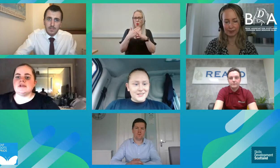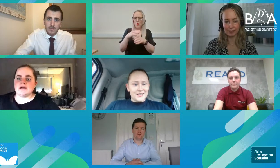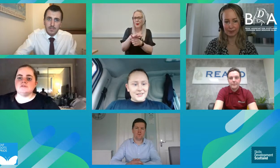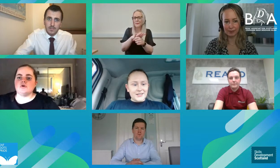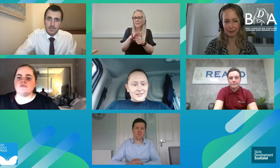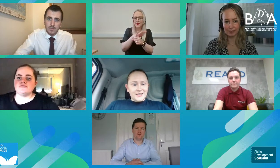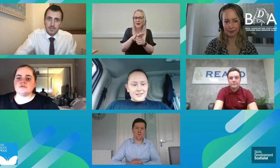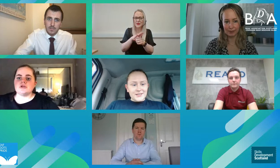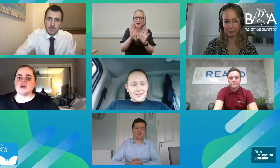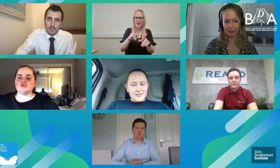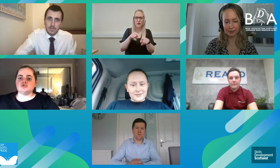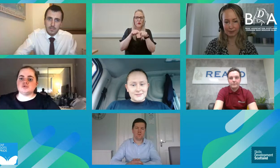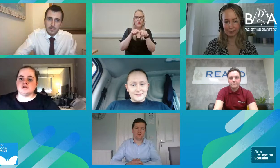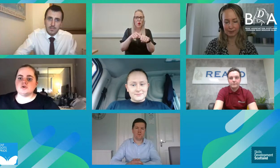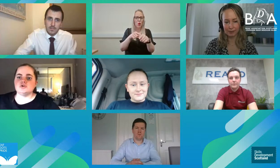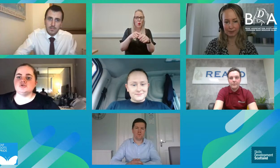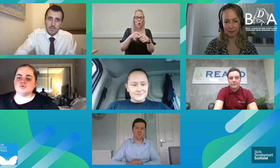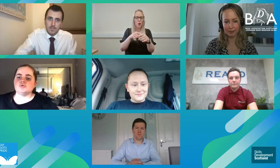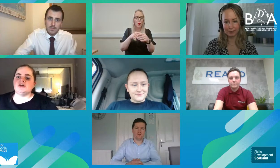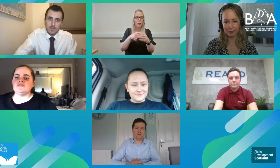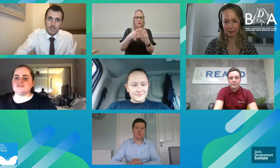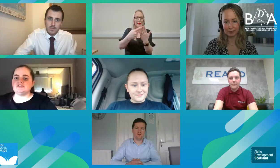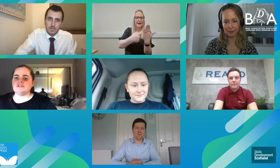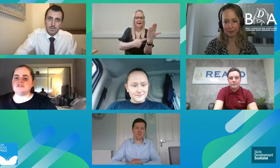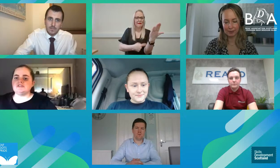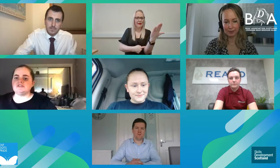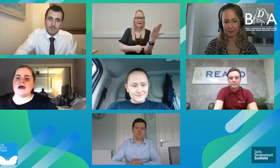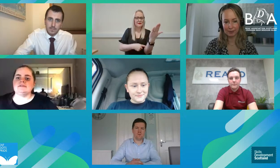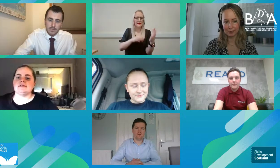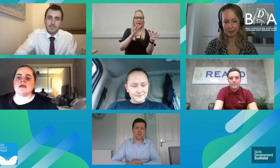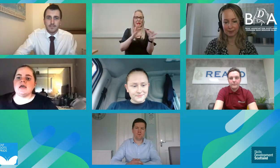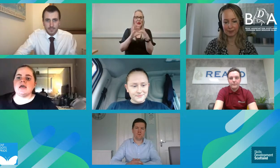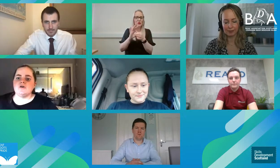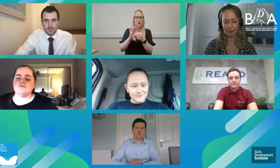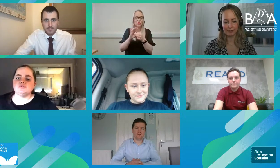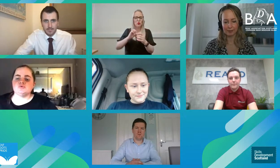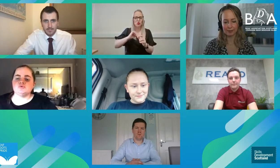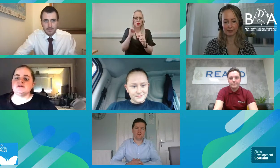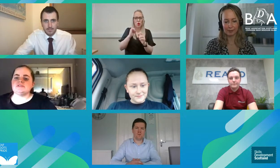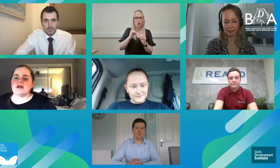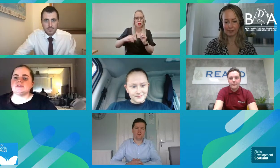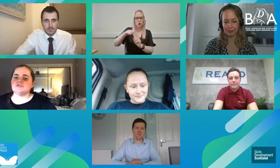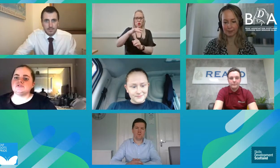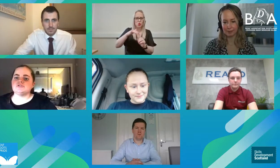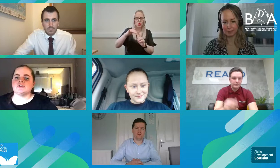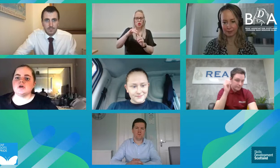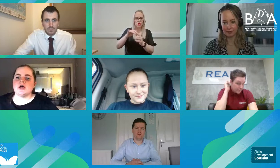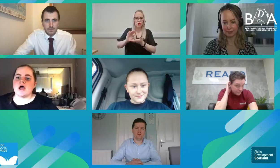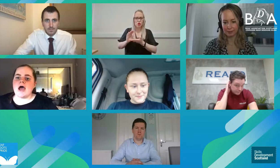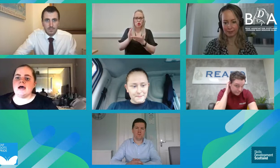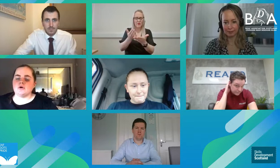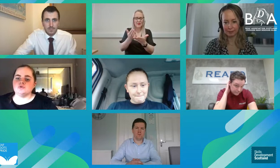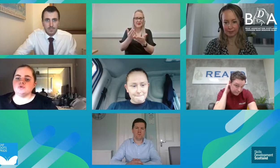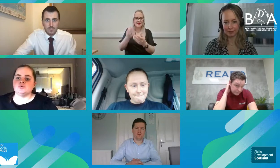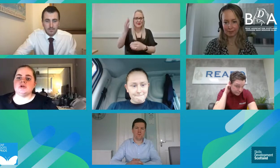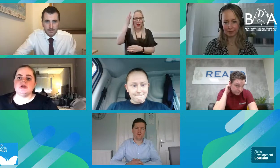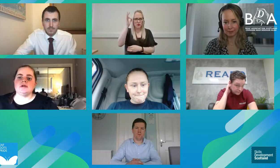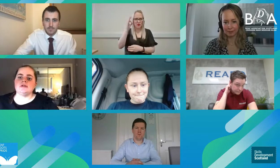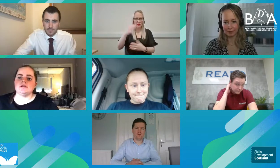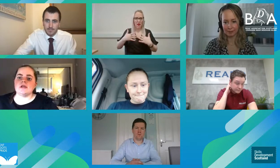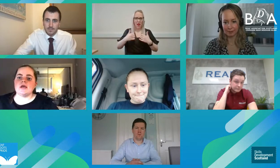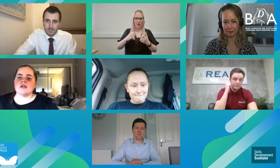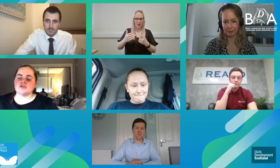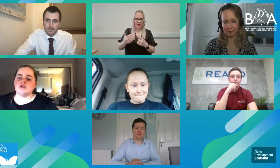the guidelines of the Scottish Social Services Council and Health and Social Care Standards, and also